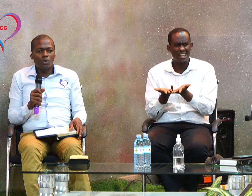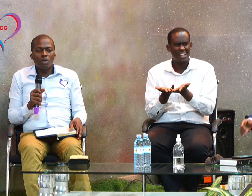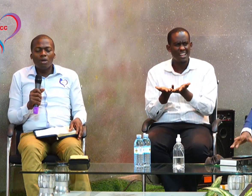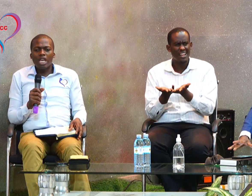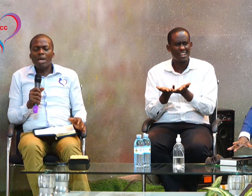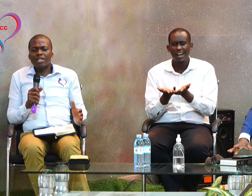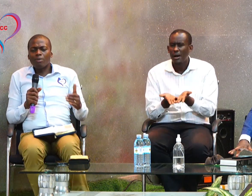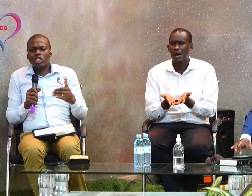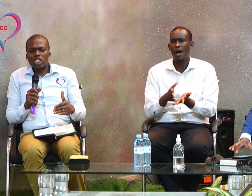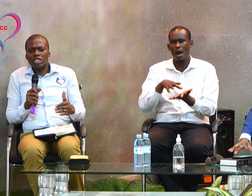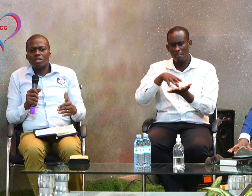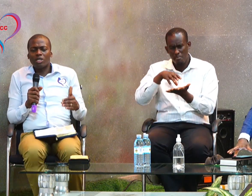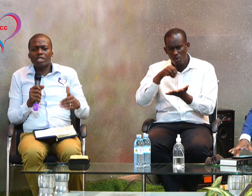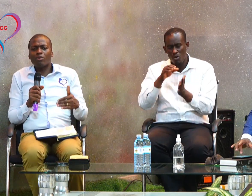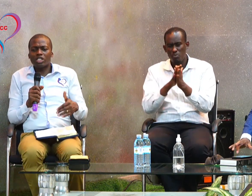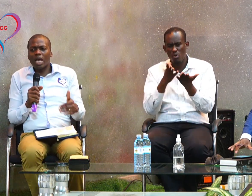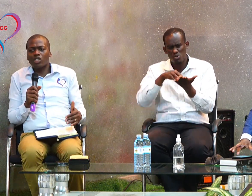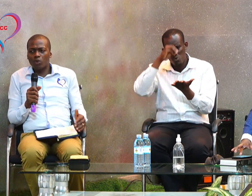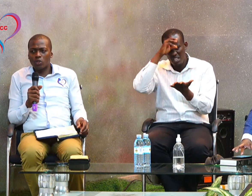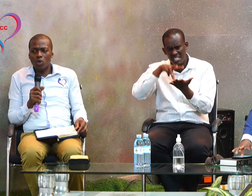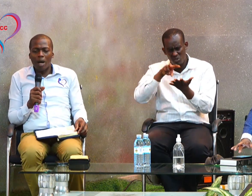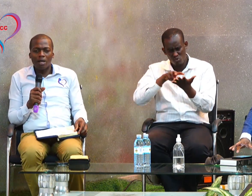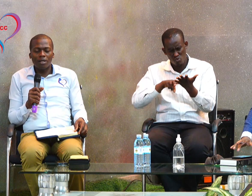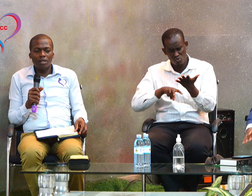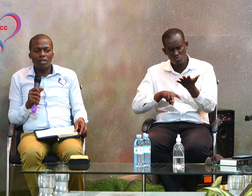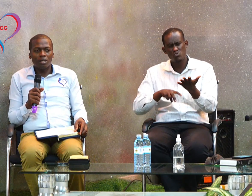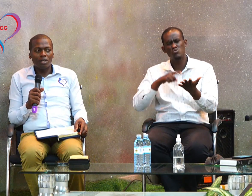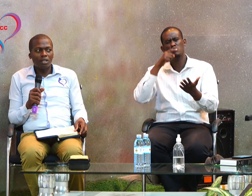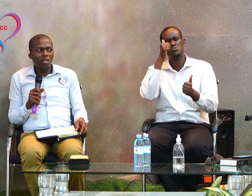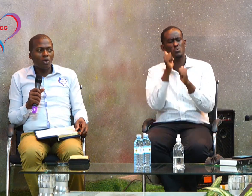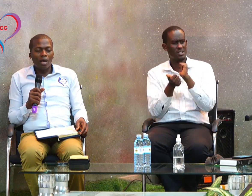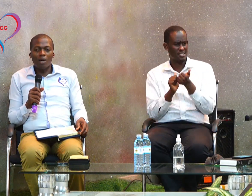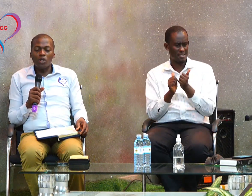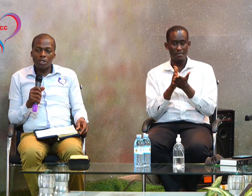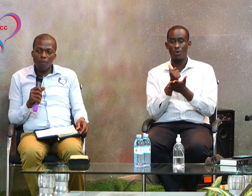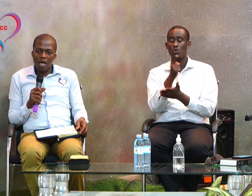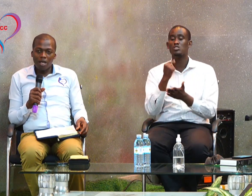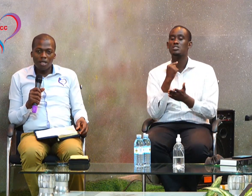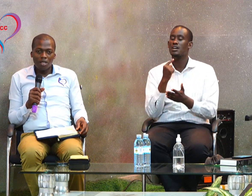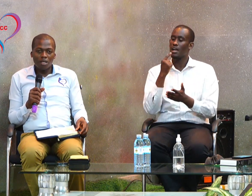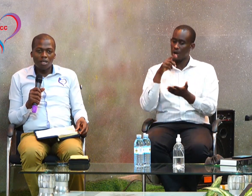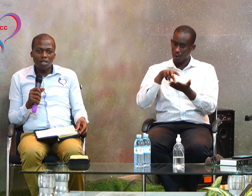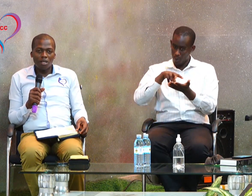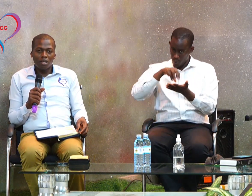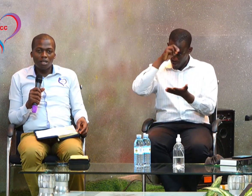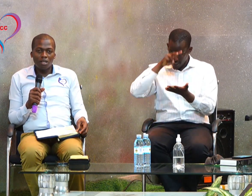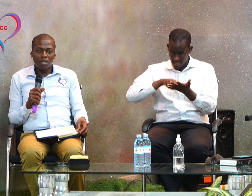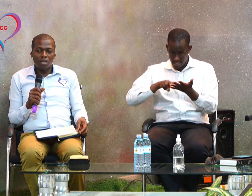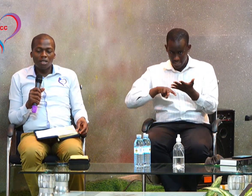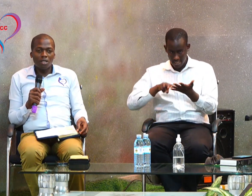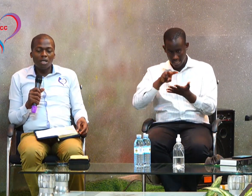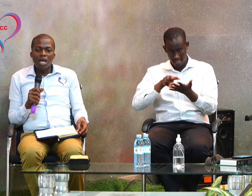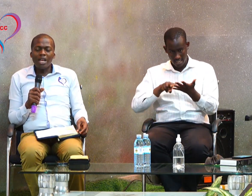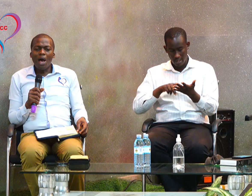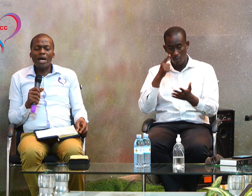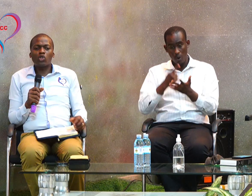are you reading? Era bitabo ki byosoma? Because what you read, kubanga byosoma, the people you spend